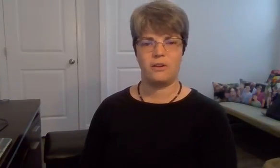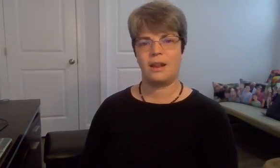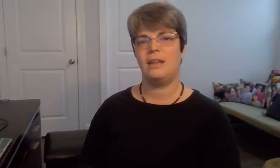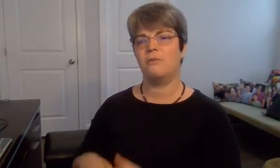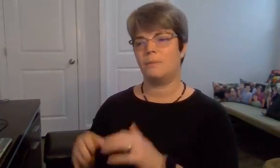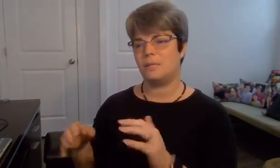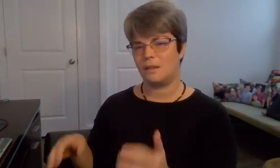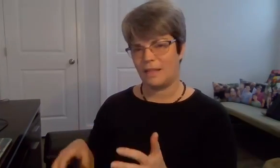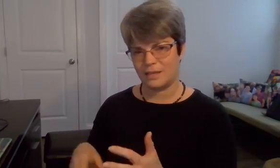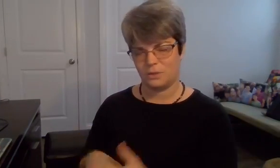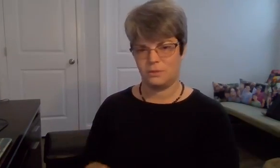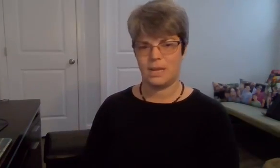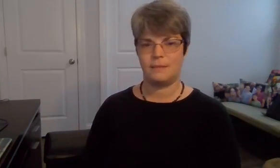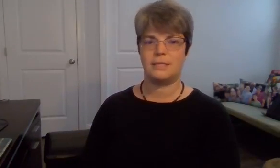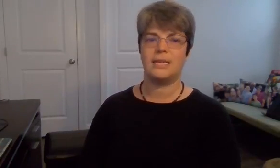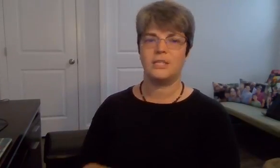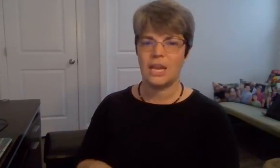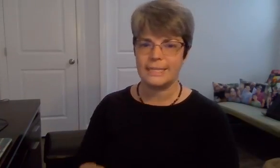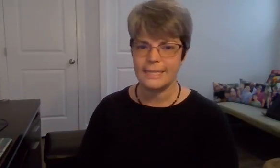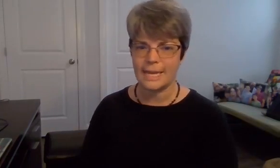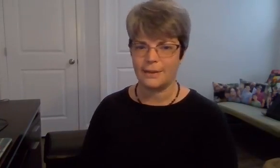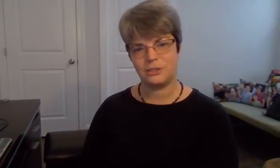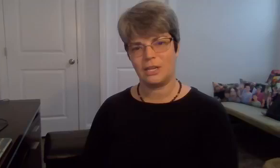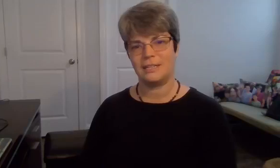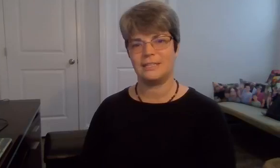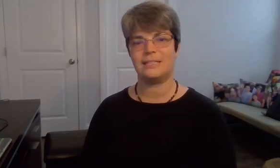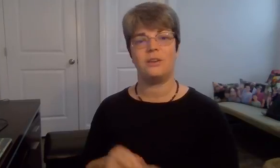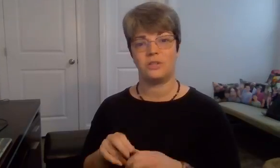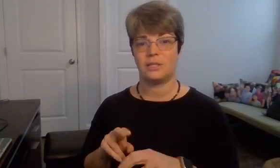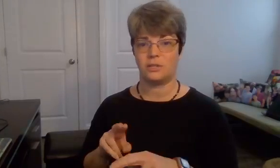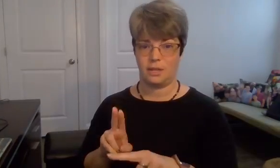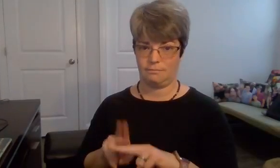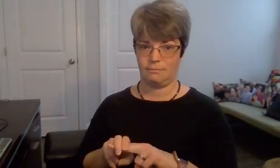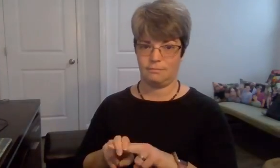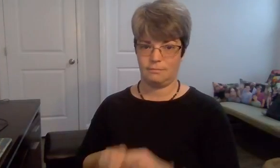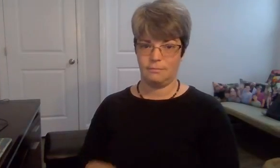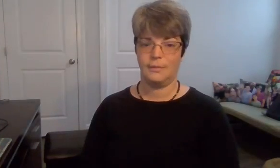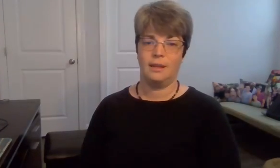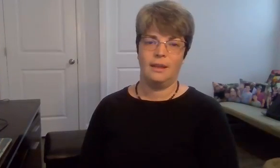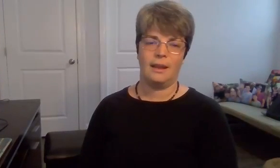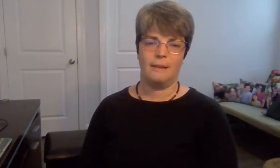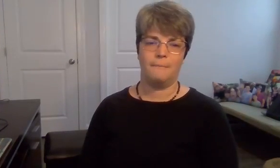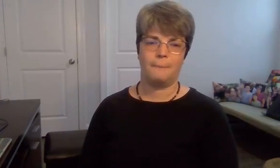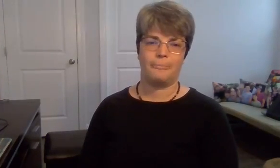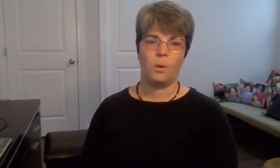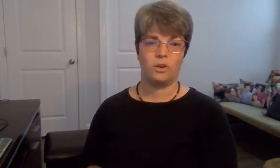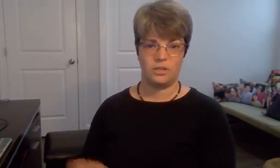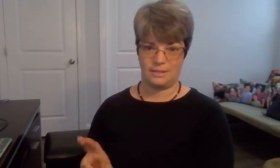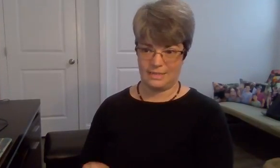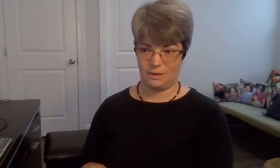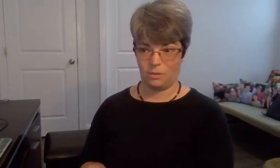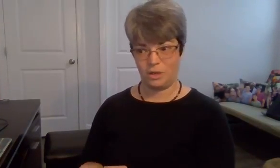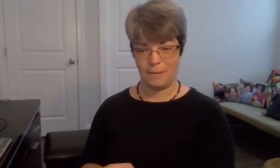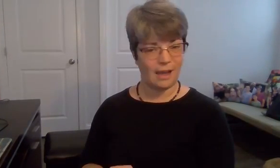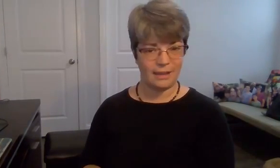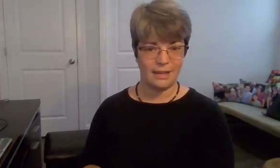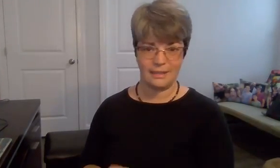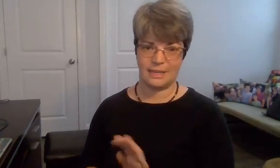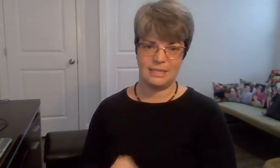not interrupting the class the whole time, to say, "Johnny, sit down. Johnny, sit down." You can just say, "Johnny." Or just sit while you make eye contact, even